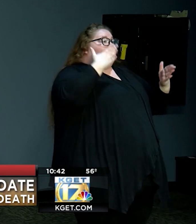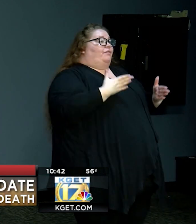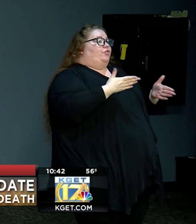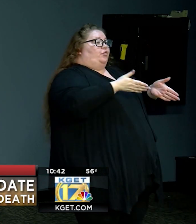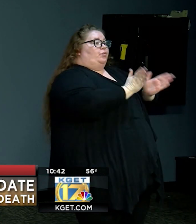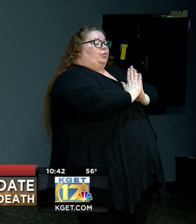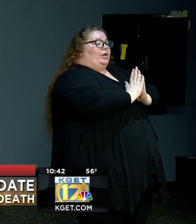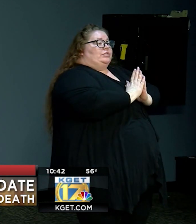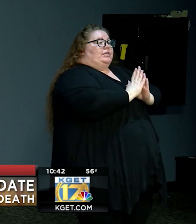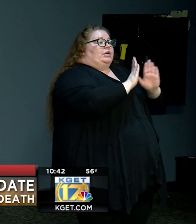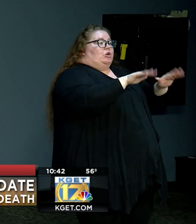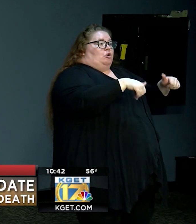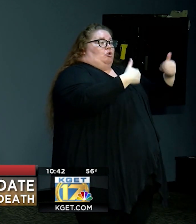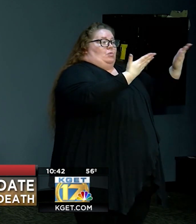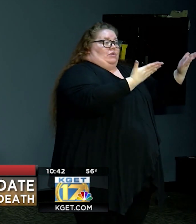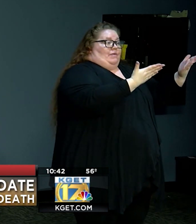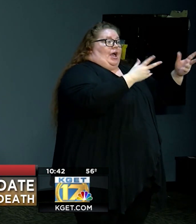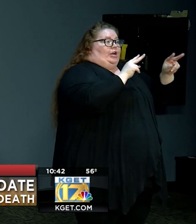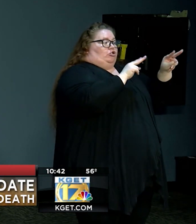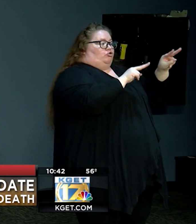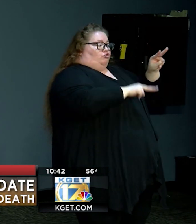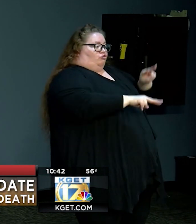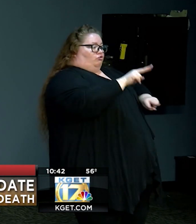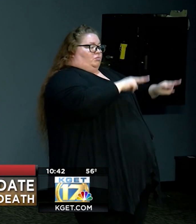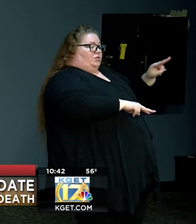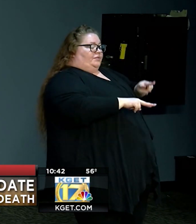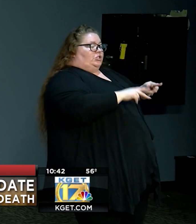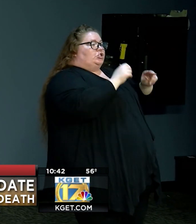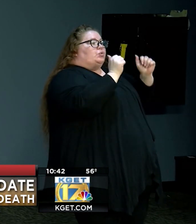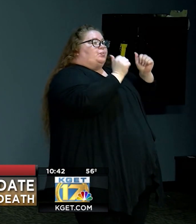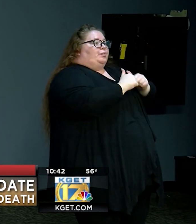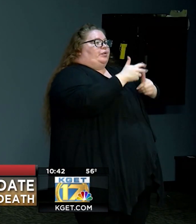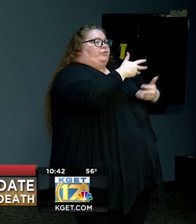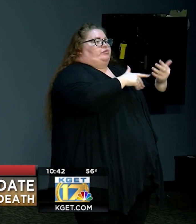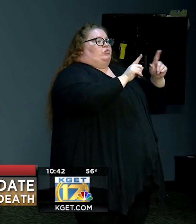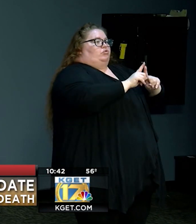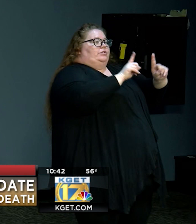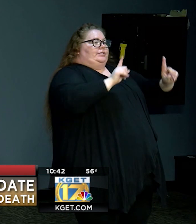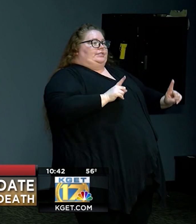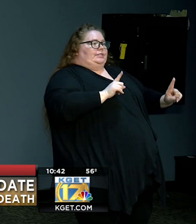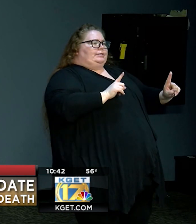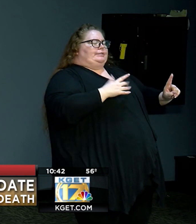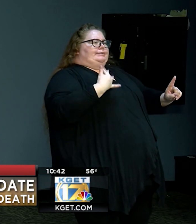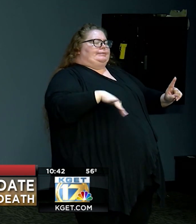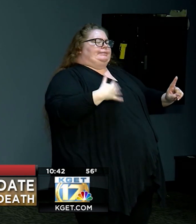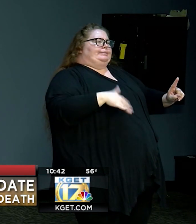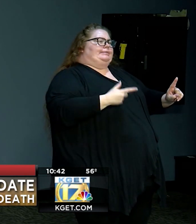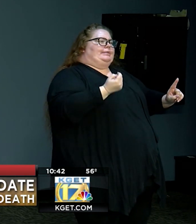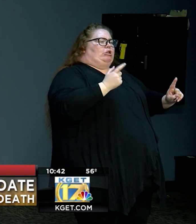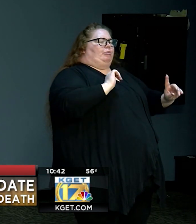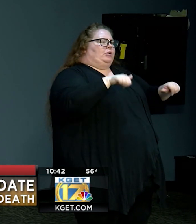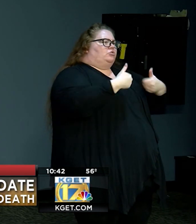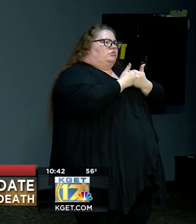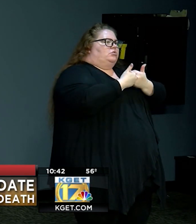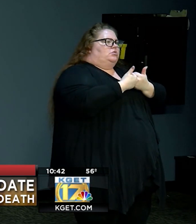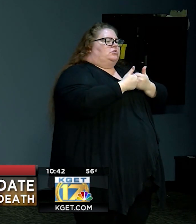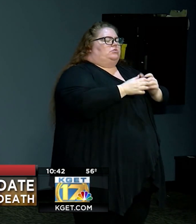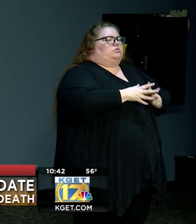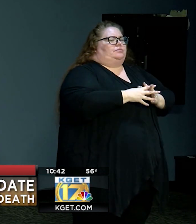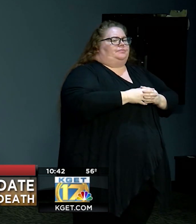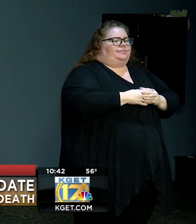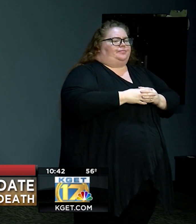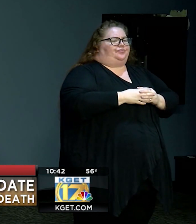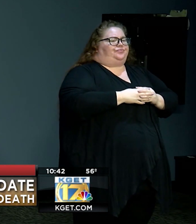provided within social distancing requirements, has created a bit of a challenge for us. But as we